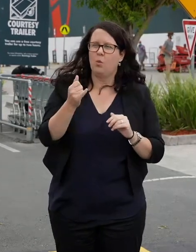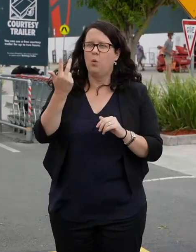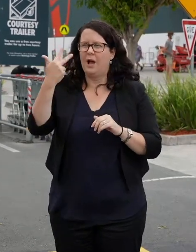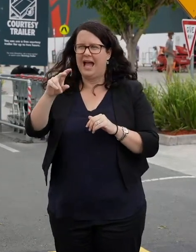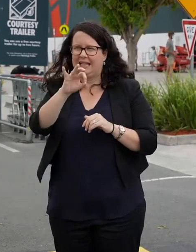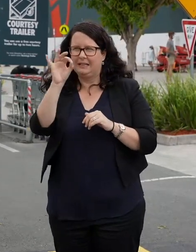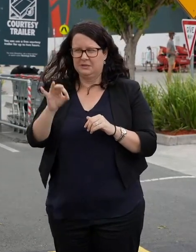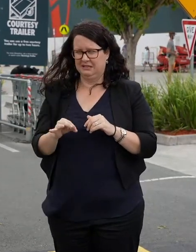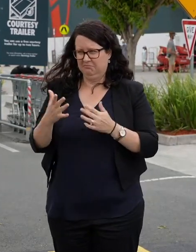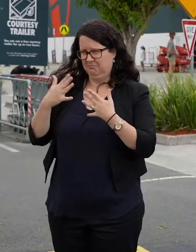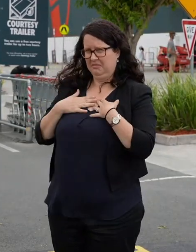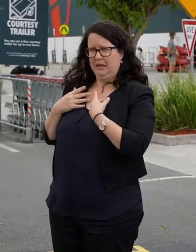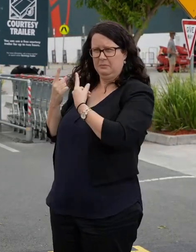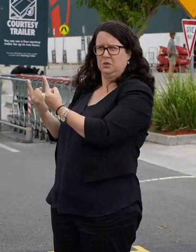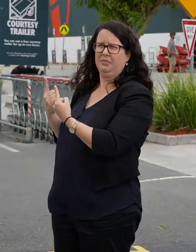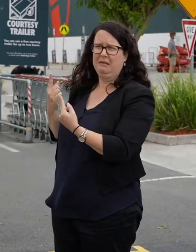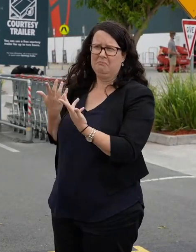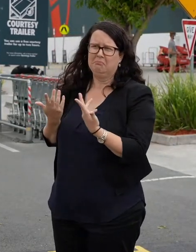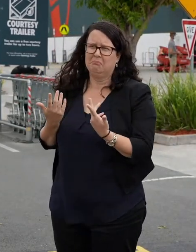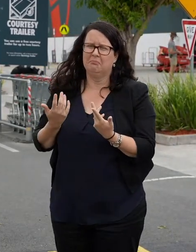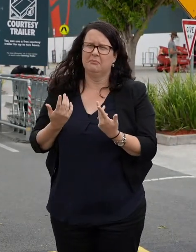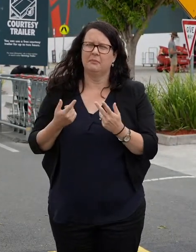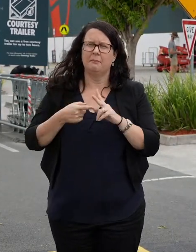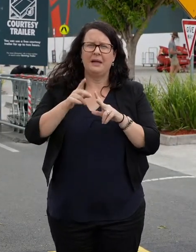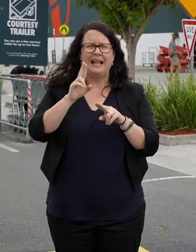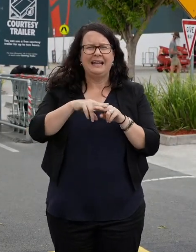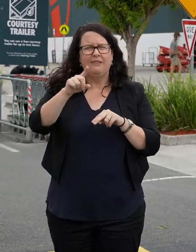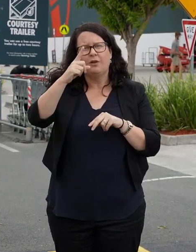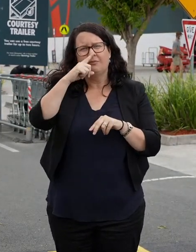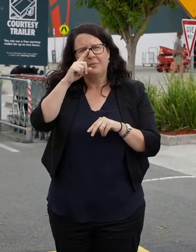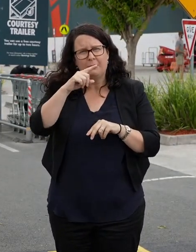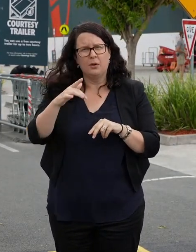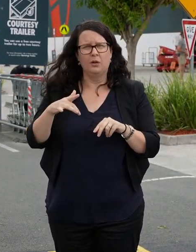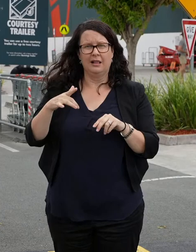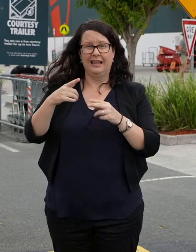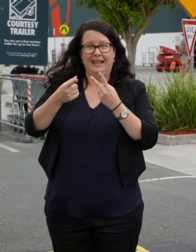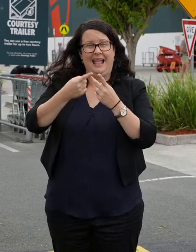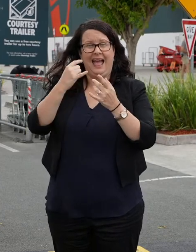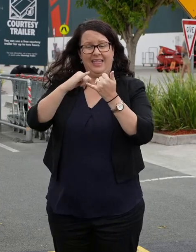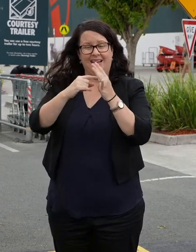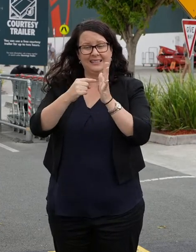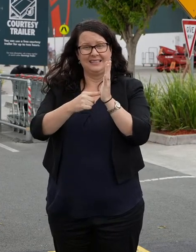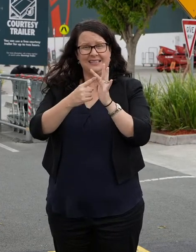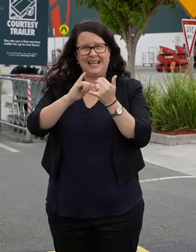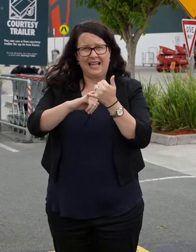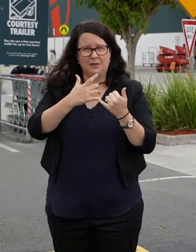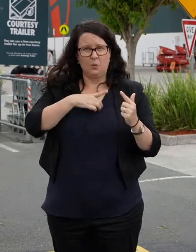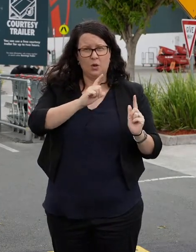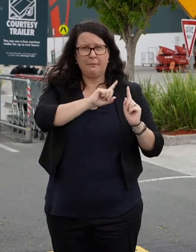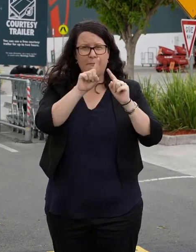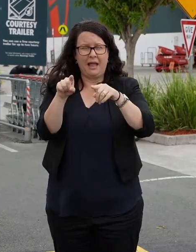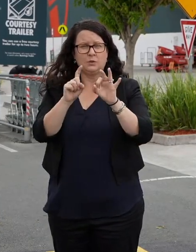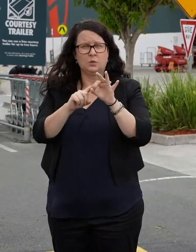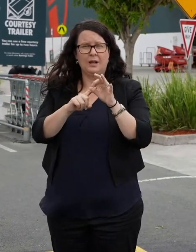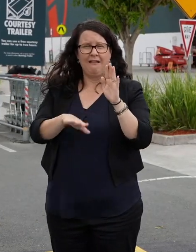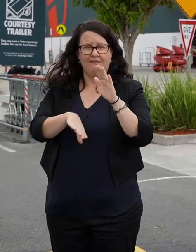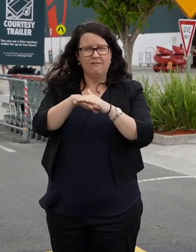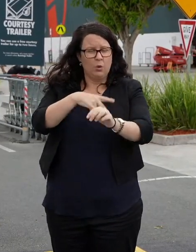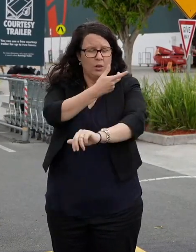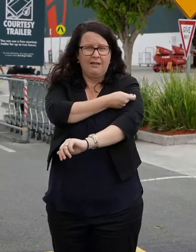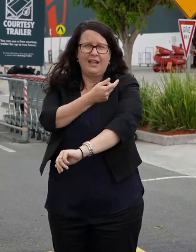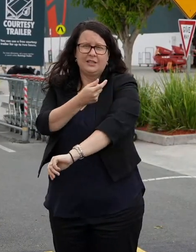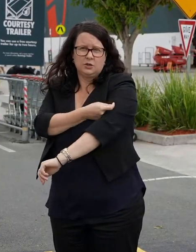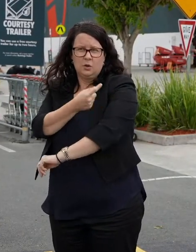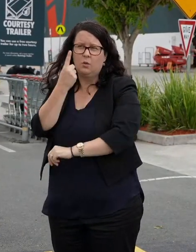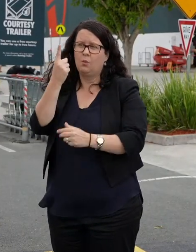their right to do so. But if you have loved ones interstate who are wanting to get back, who are fully vaccinated, there is one